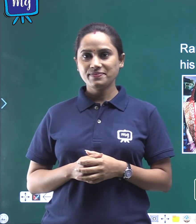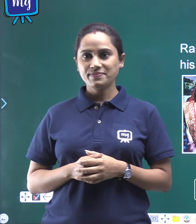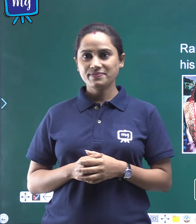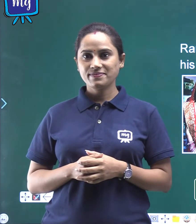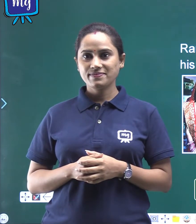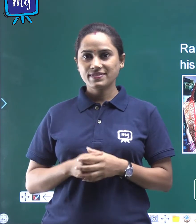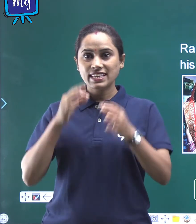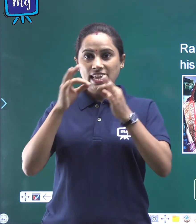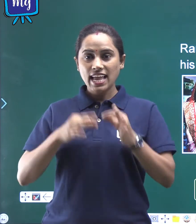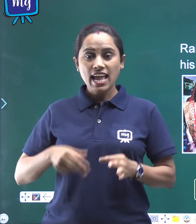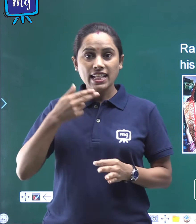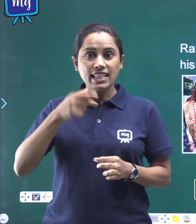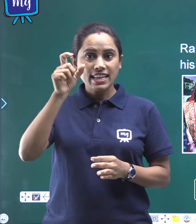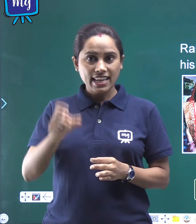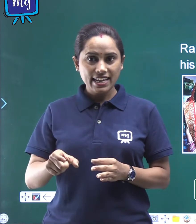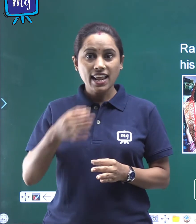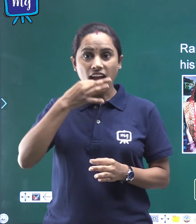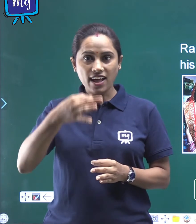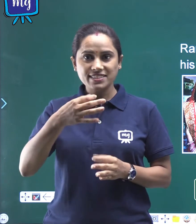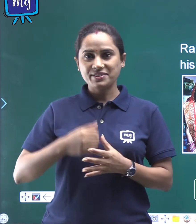The narrator asked